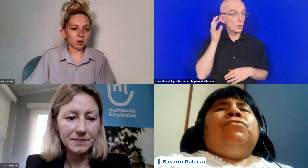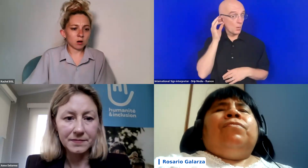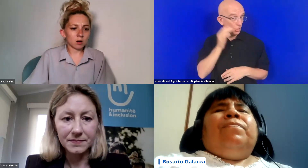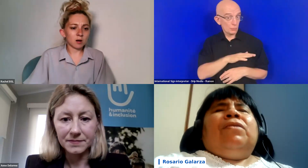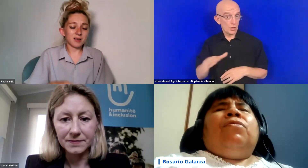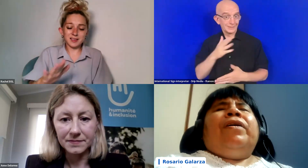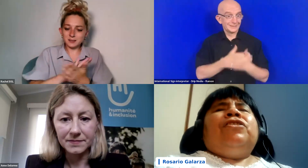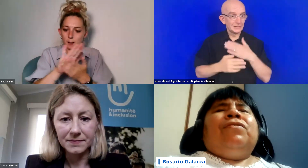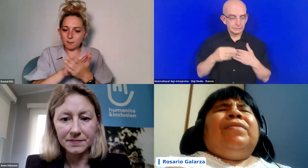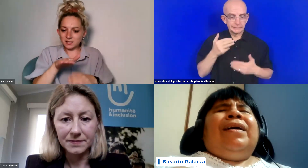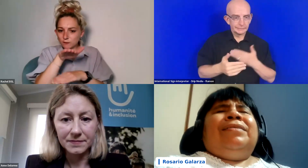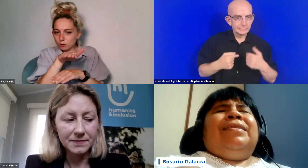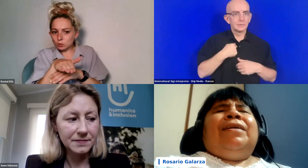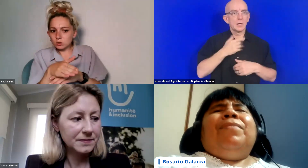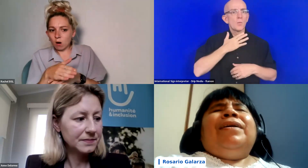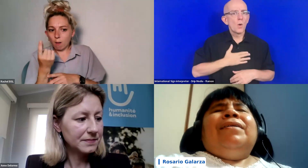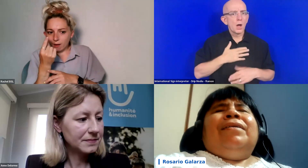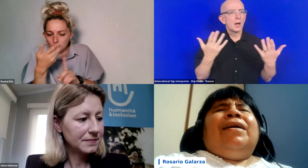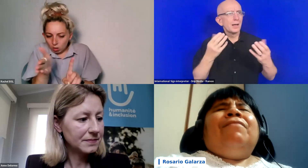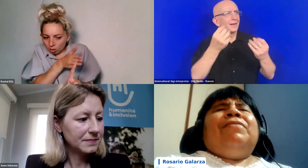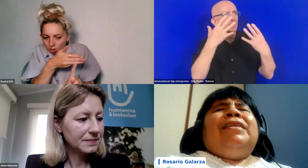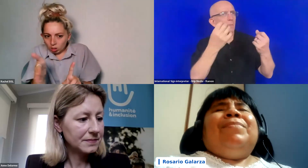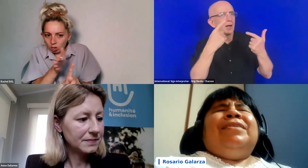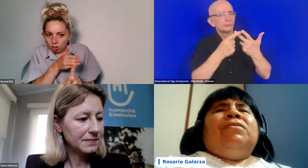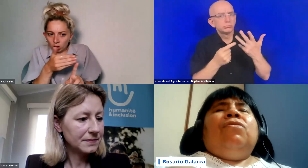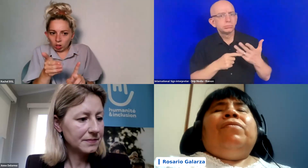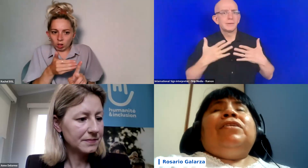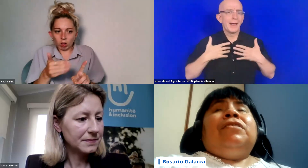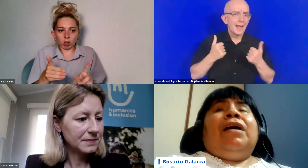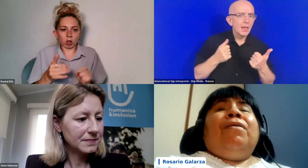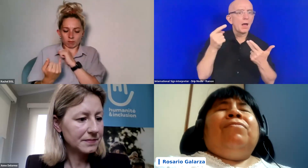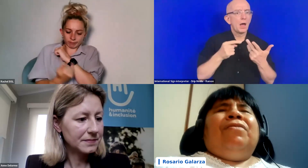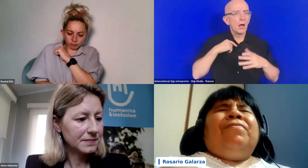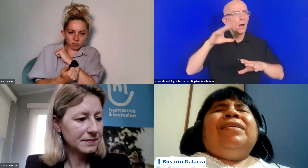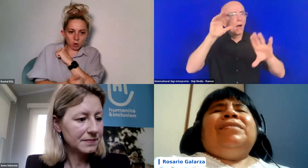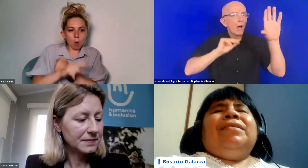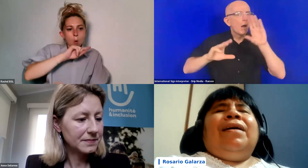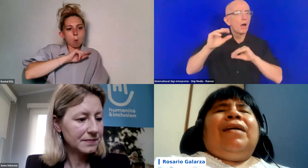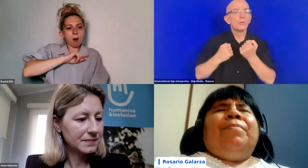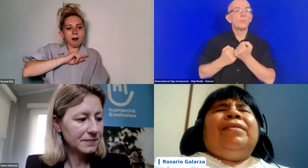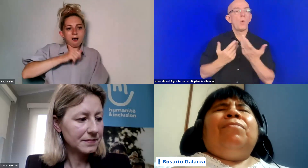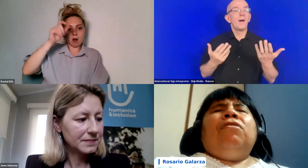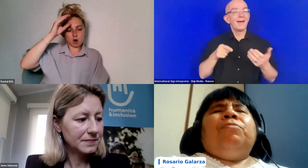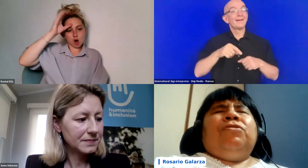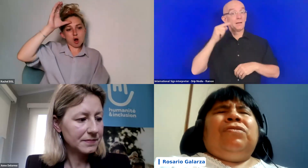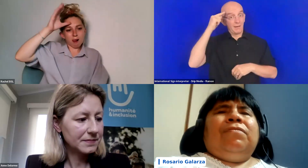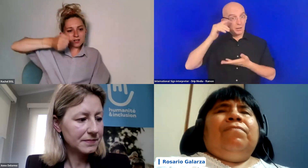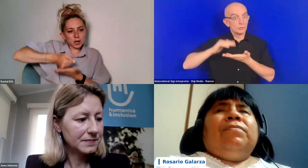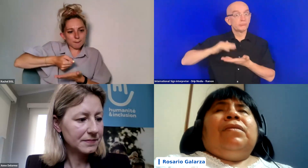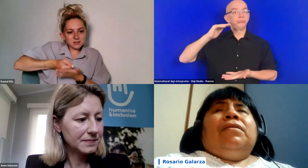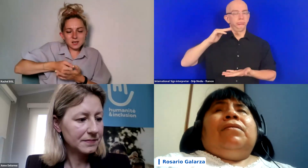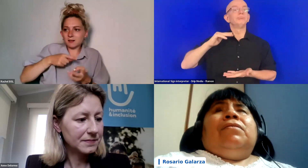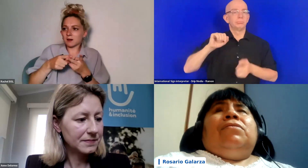susceptible to coercion, as they may have limited knowledge about the rights and available